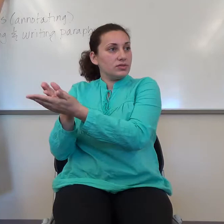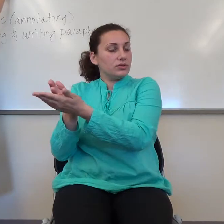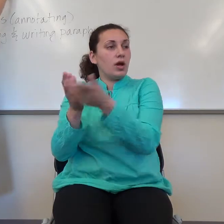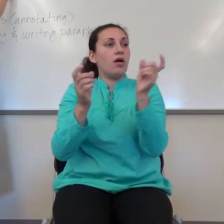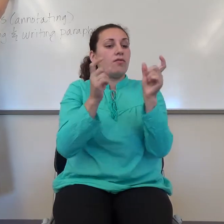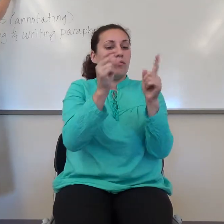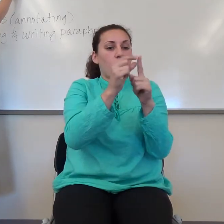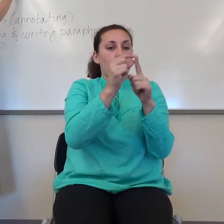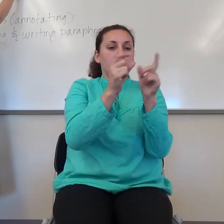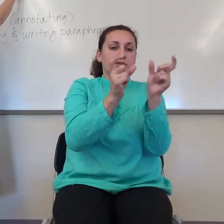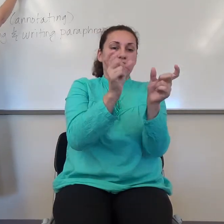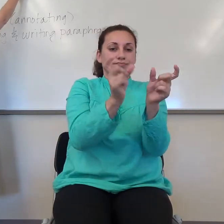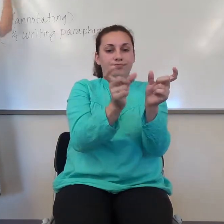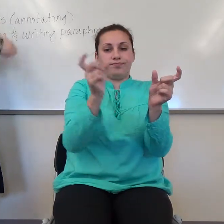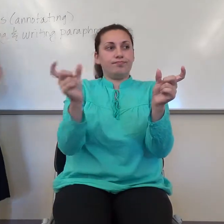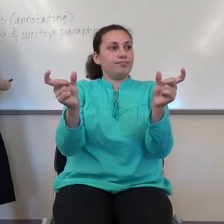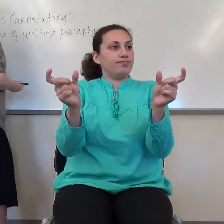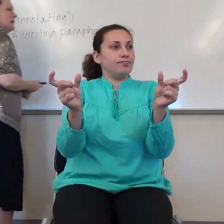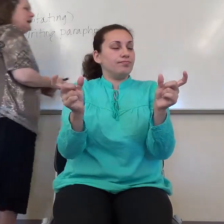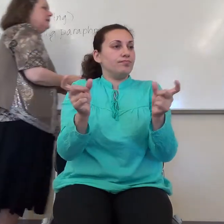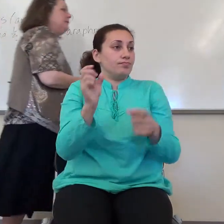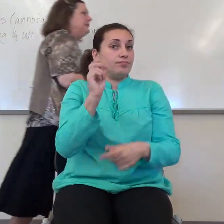at some of those word parts, okay?